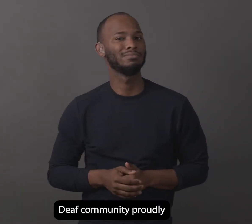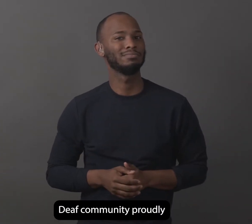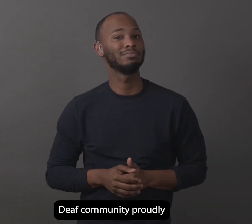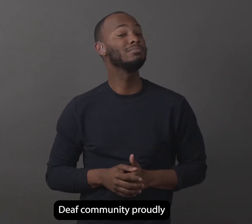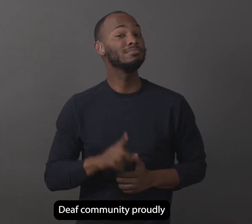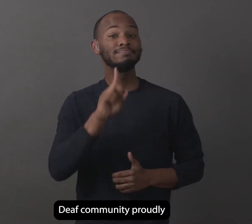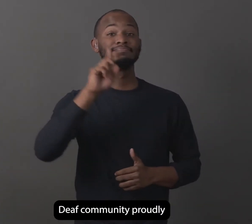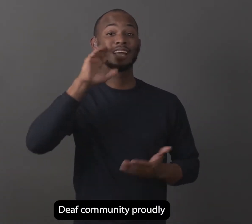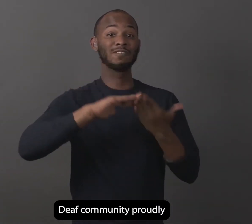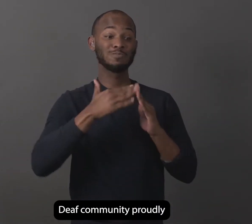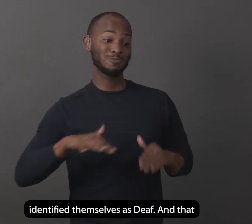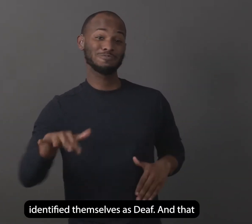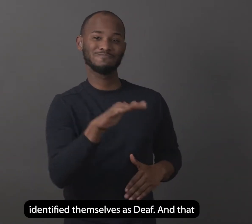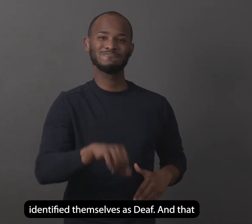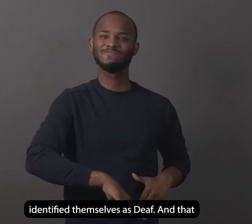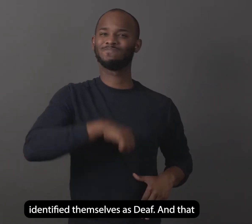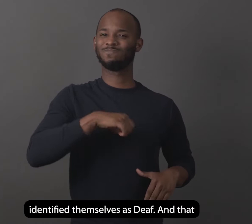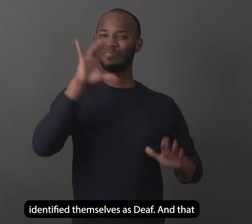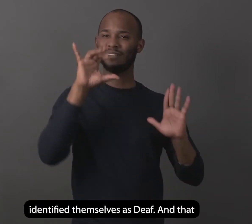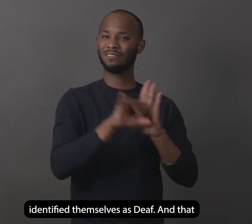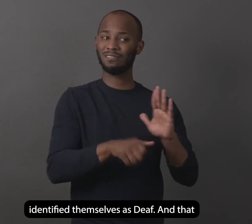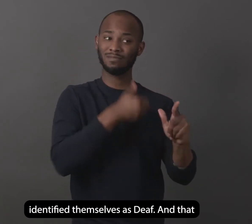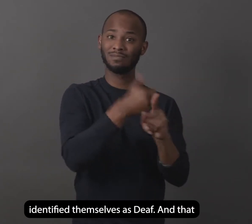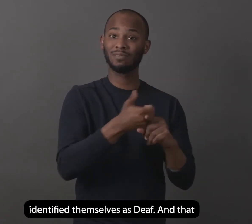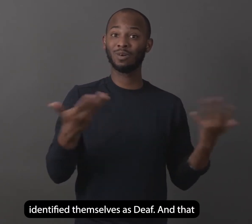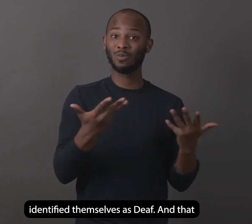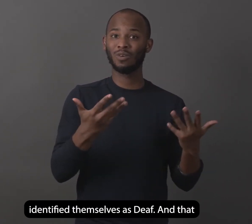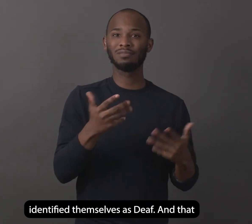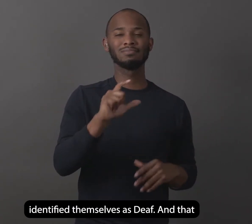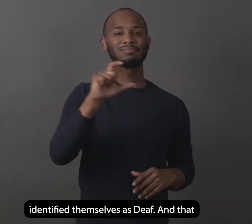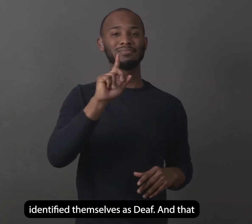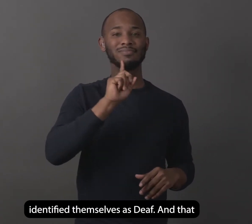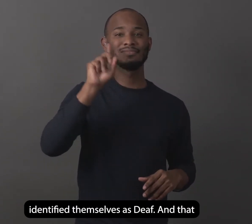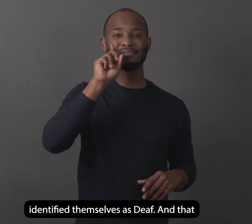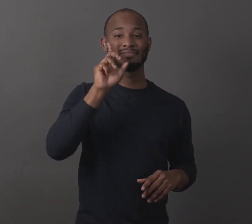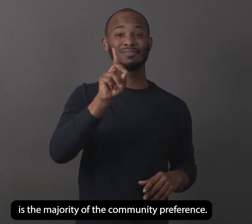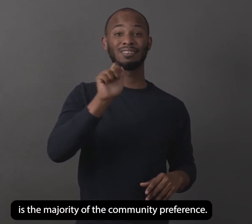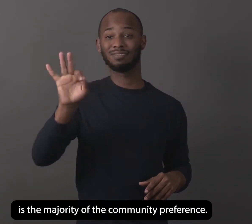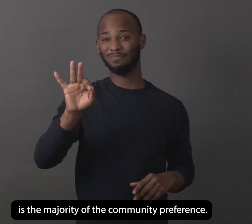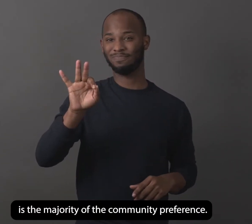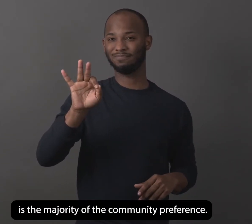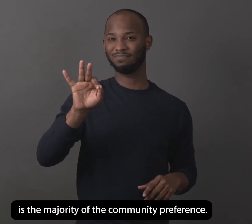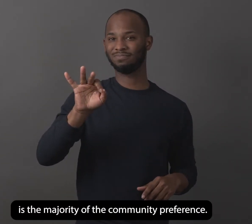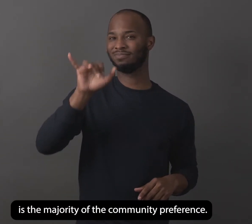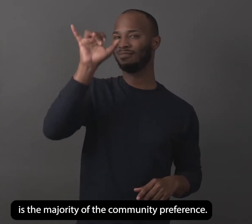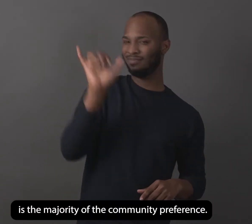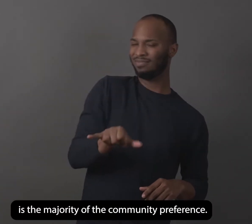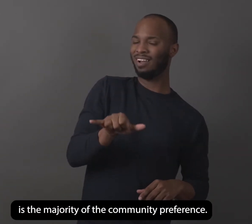Deaf community proudly identifies themselves as deaf, and that is the majority of the community